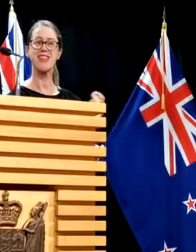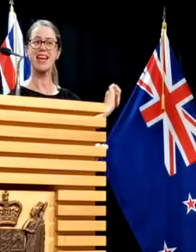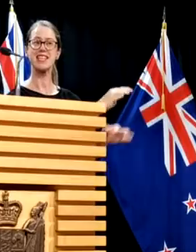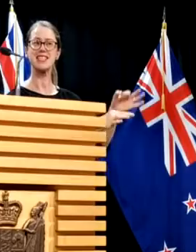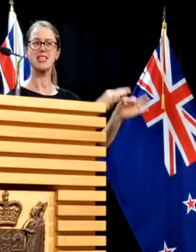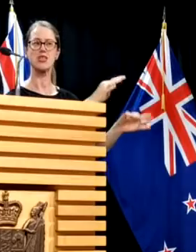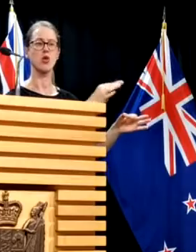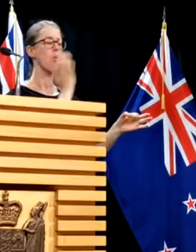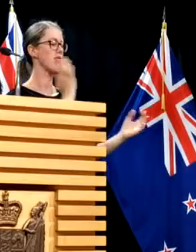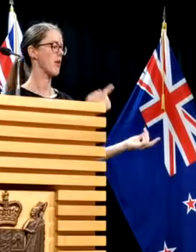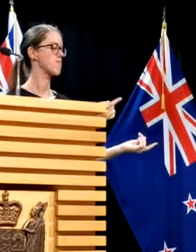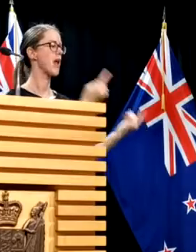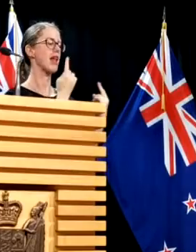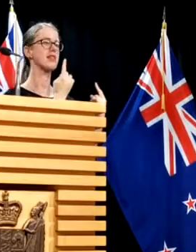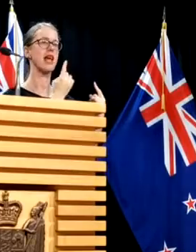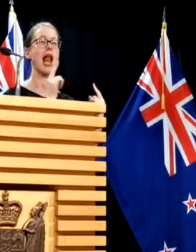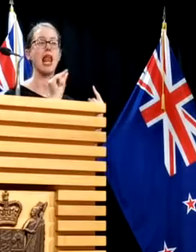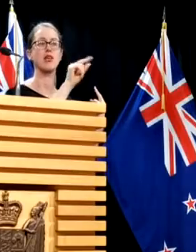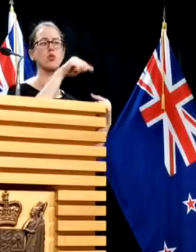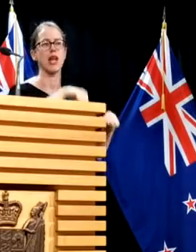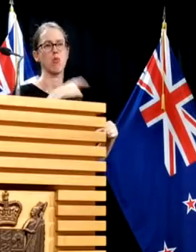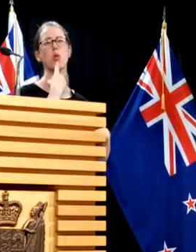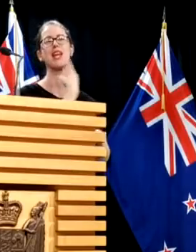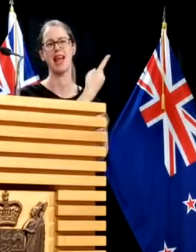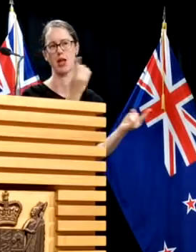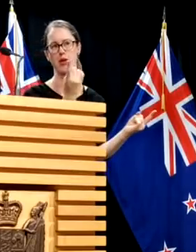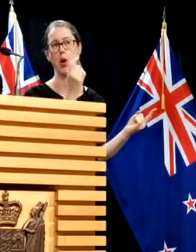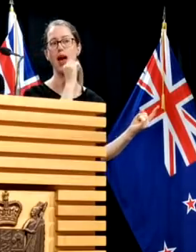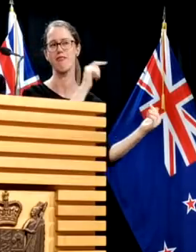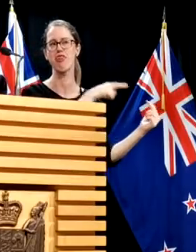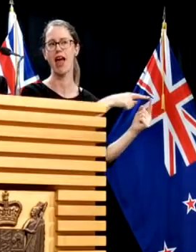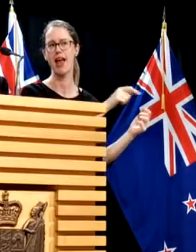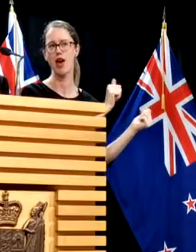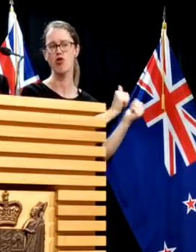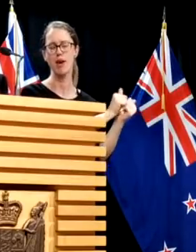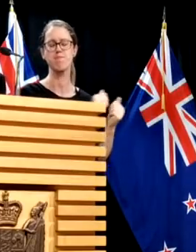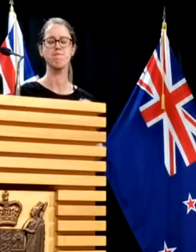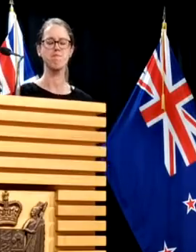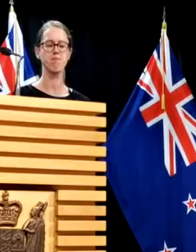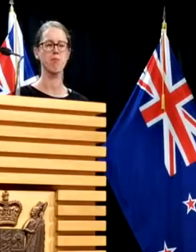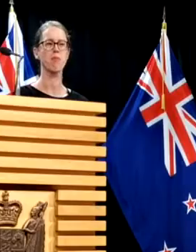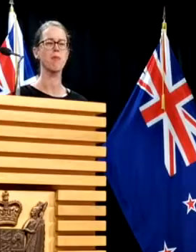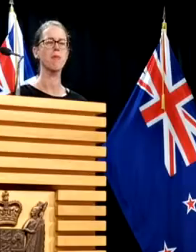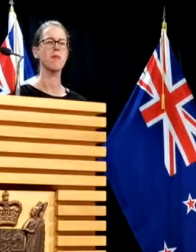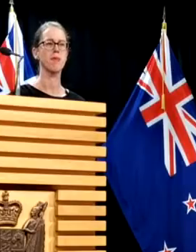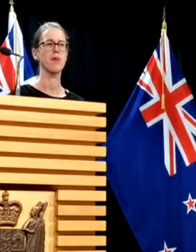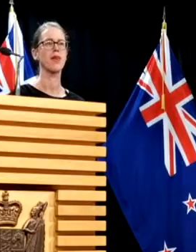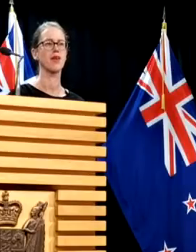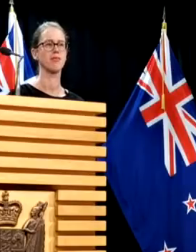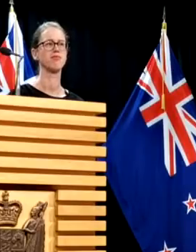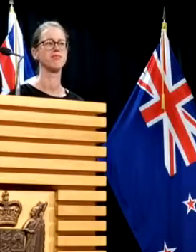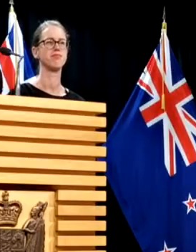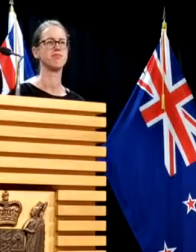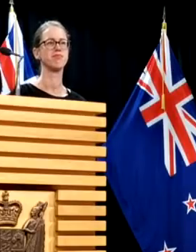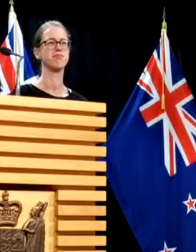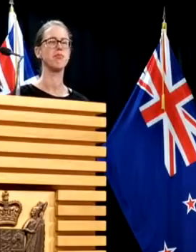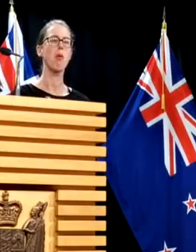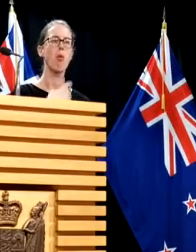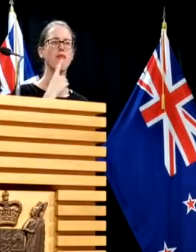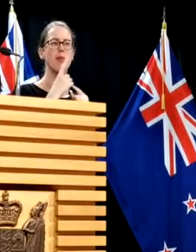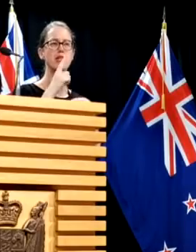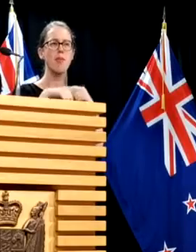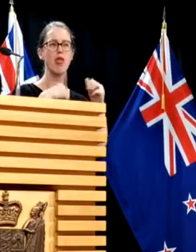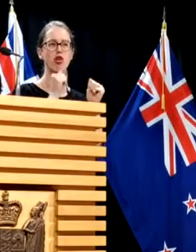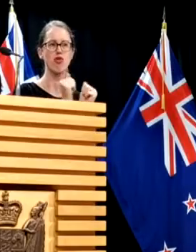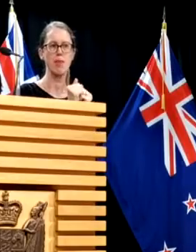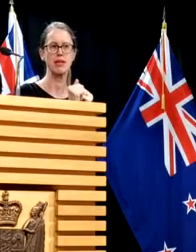decision once it is made later today. I want to make one final note on the agreement and also signal some key milestones in